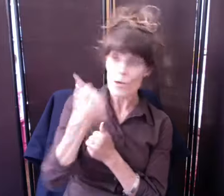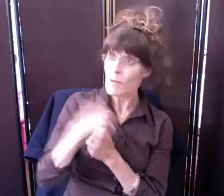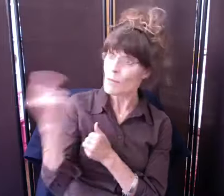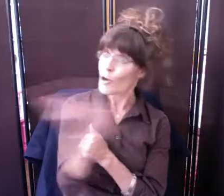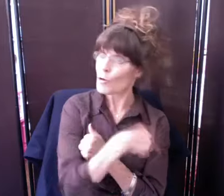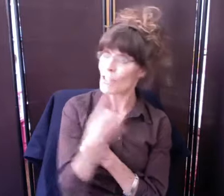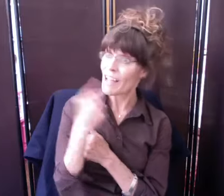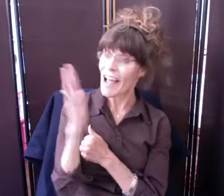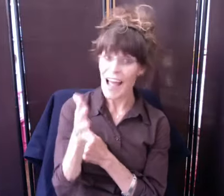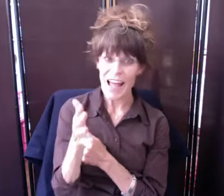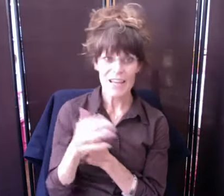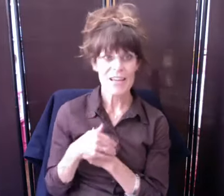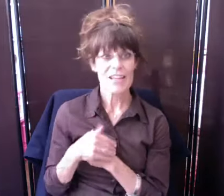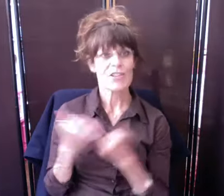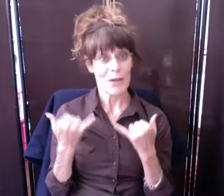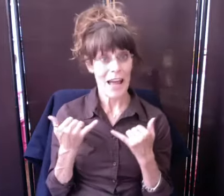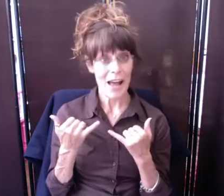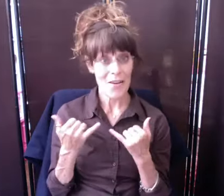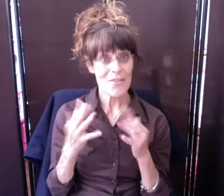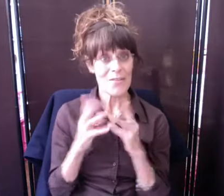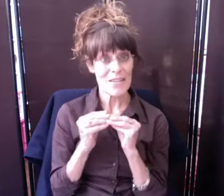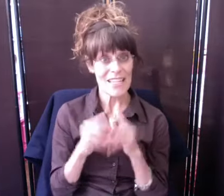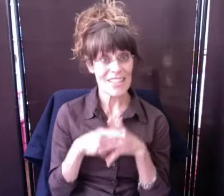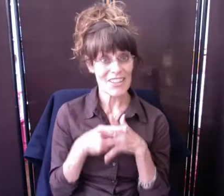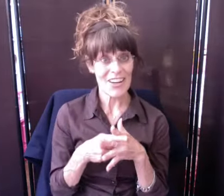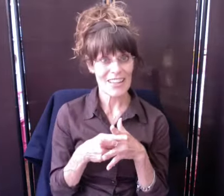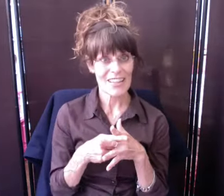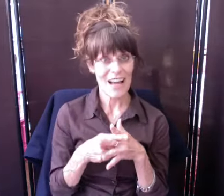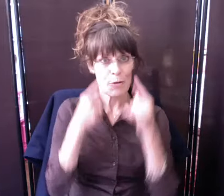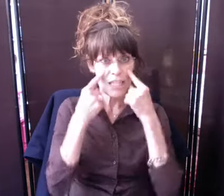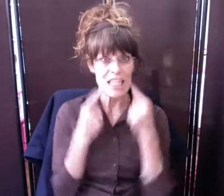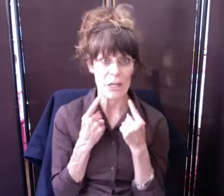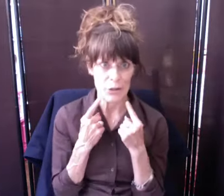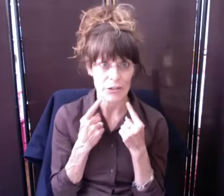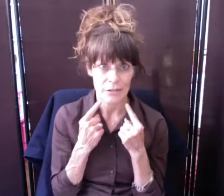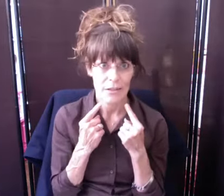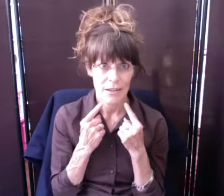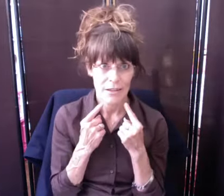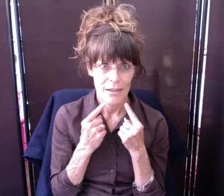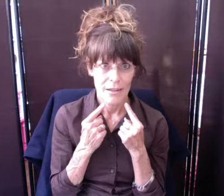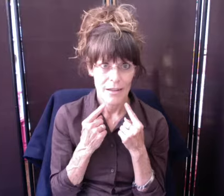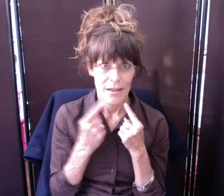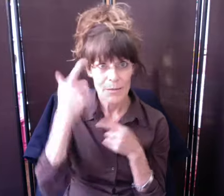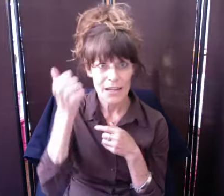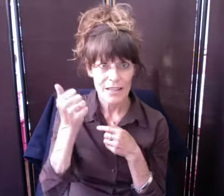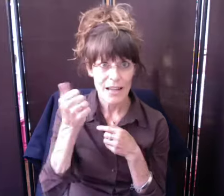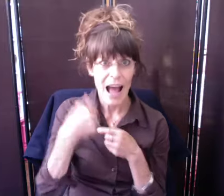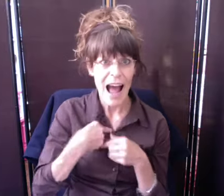the time the meeting started, I was in tears, because I already was different. I was already